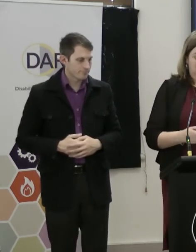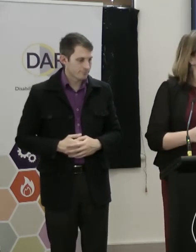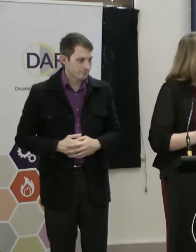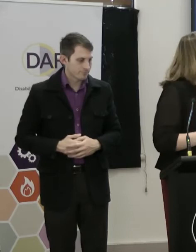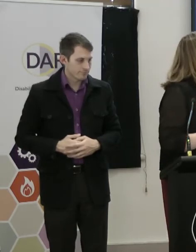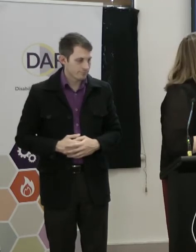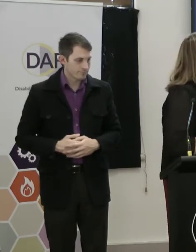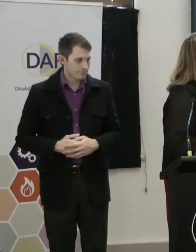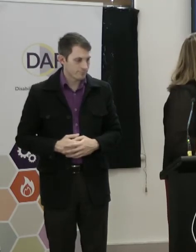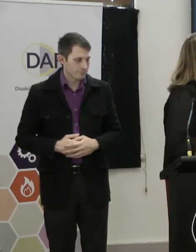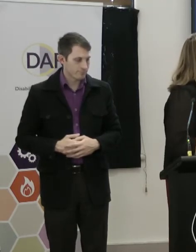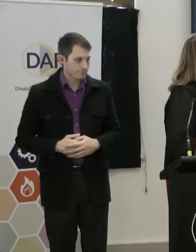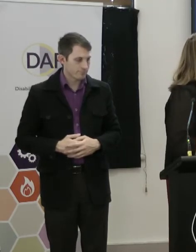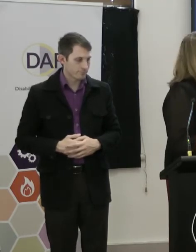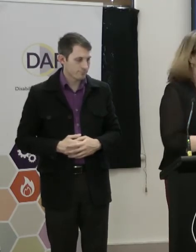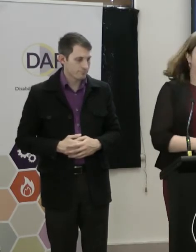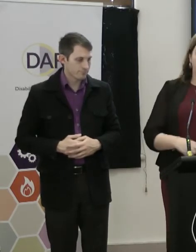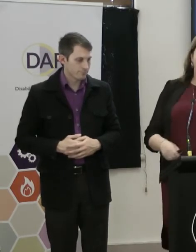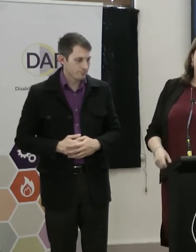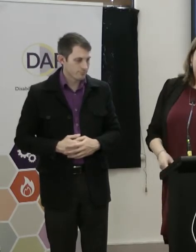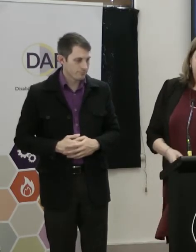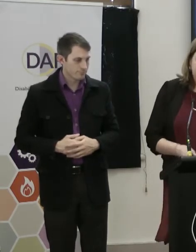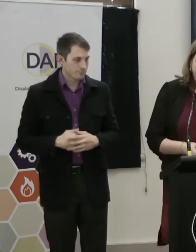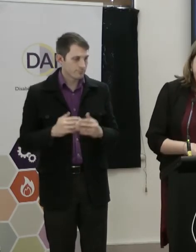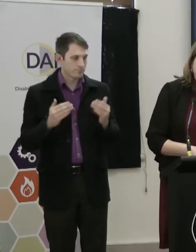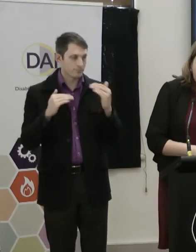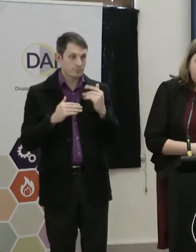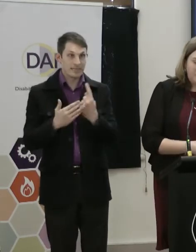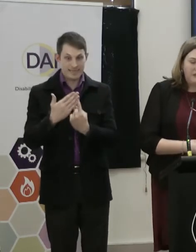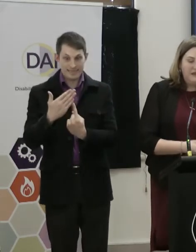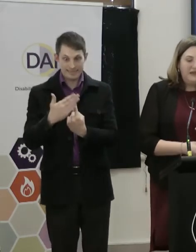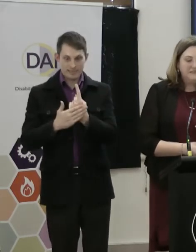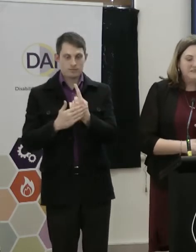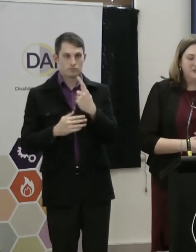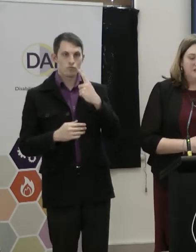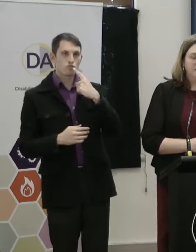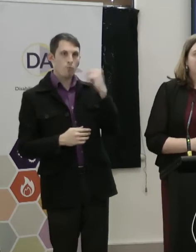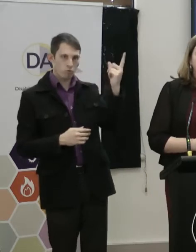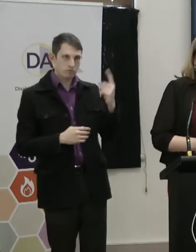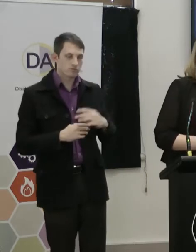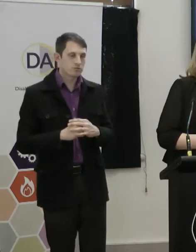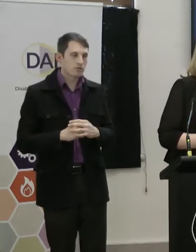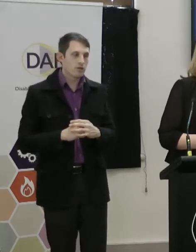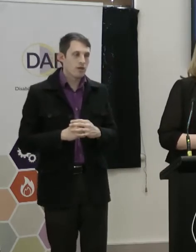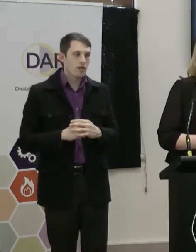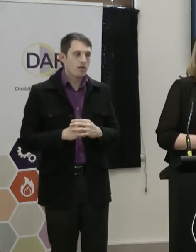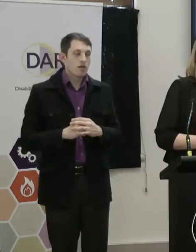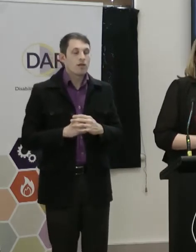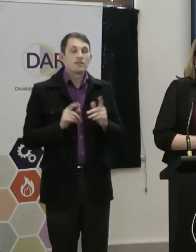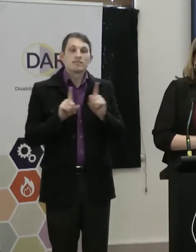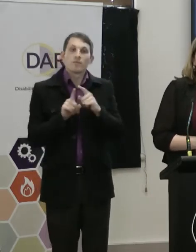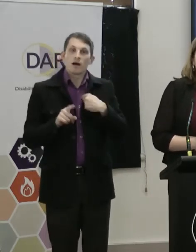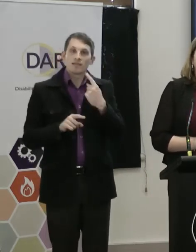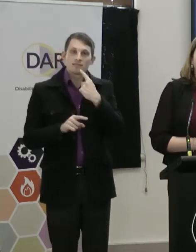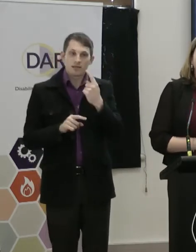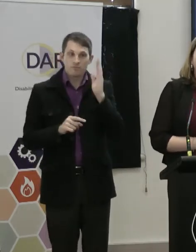I think I just skipped one. Yes, reportable incidents. As I said earlier, there's a range of incidents that are